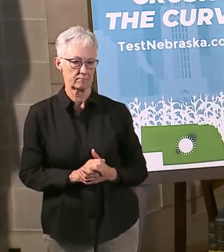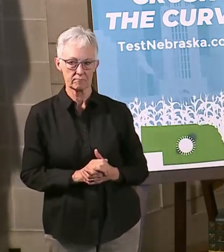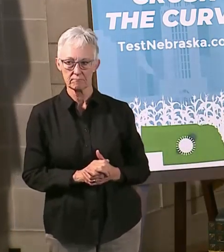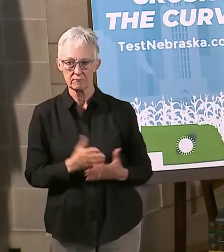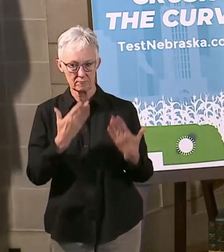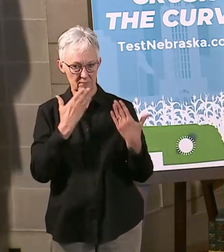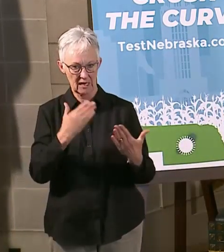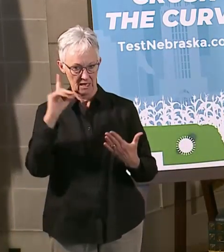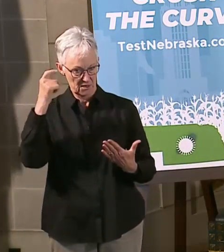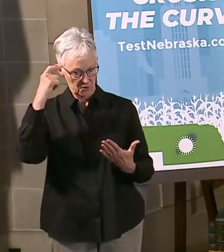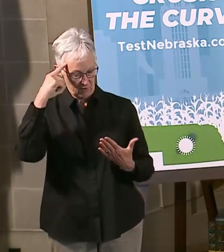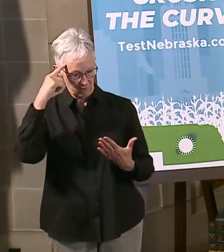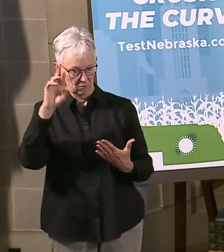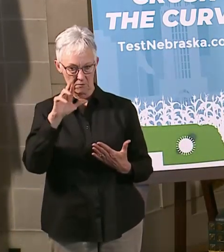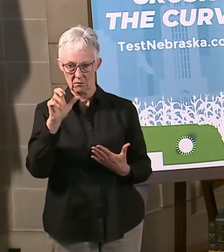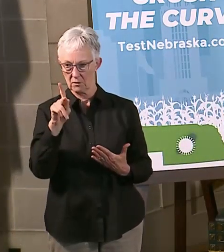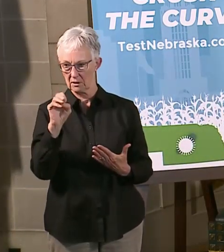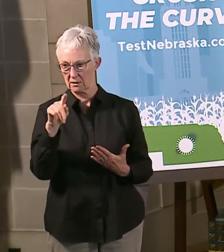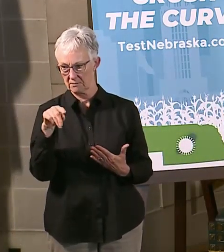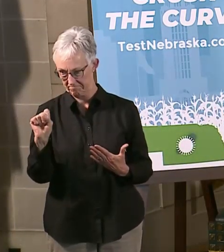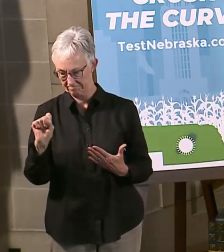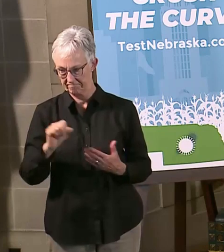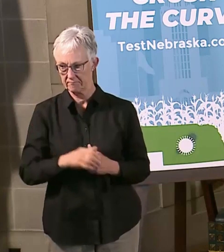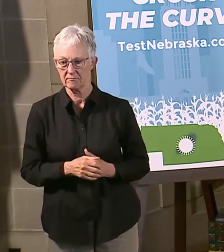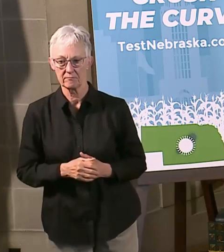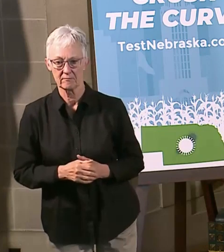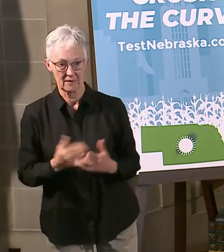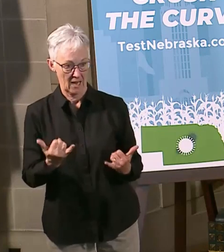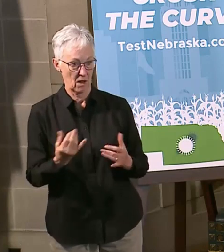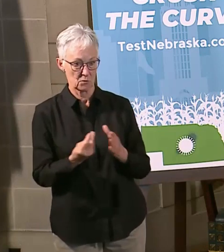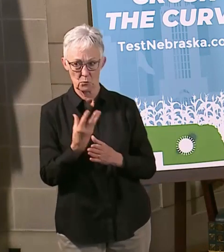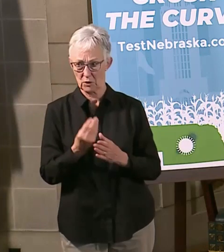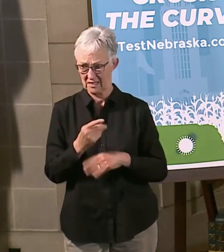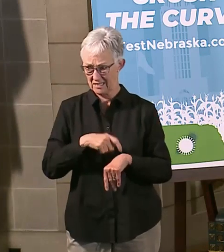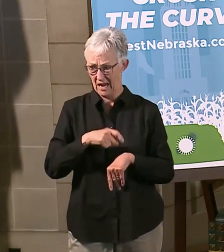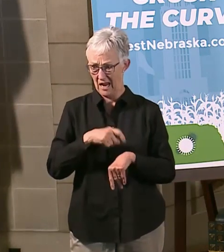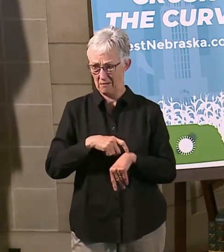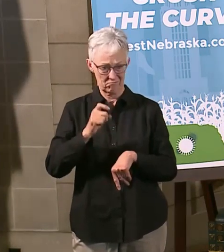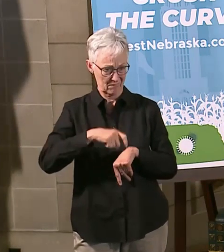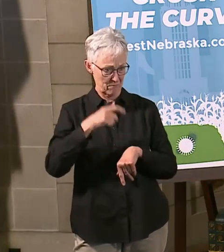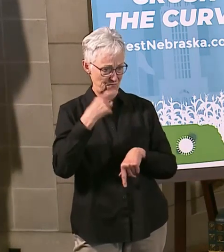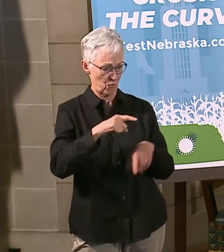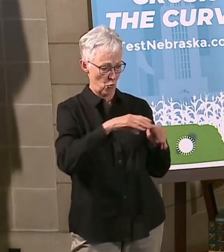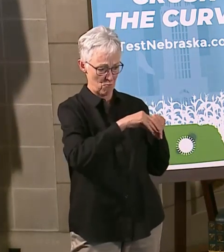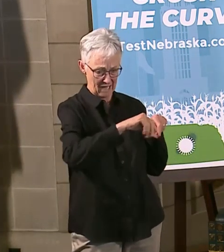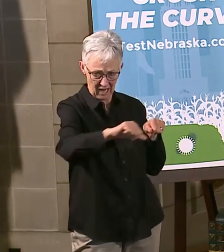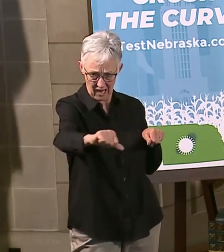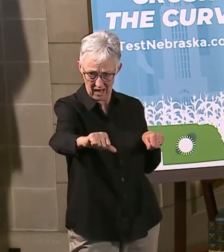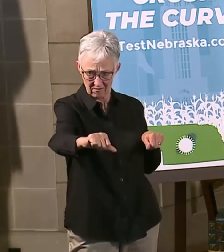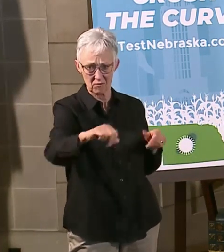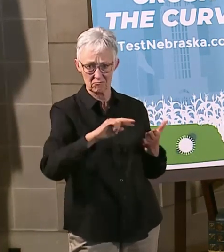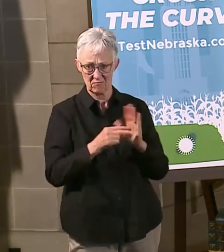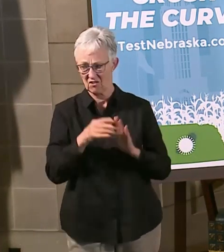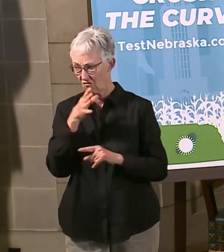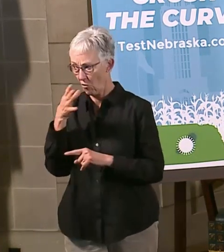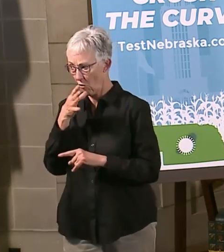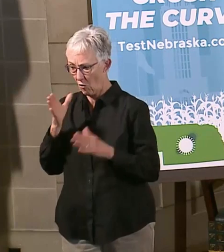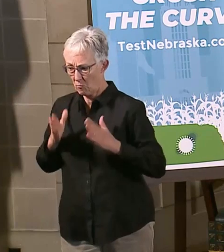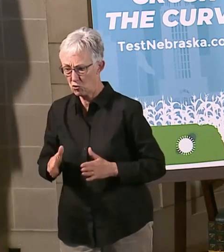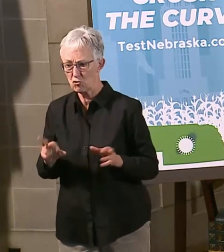Well, thank you, Governor Ricketts. So it's springtime. It's planting time. It's time for the farmers to plant our spring